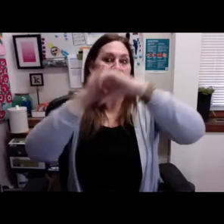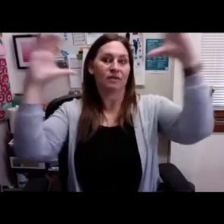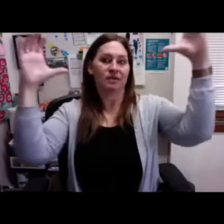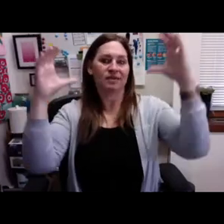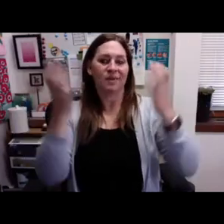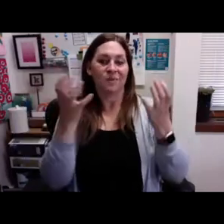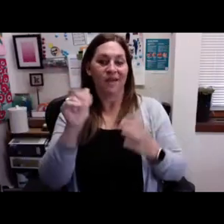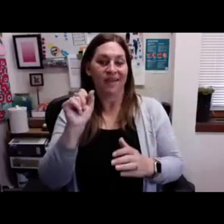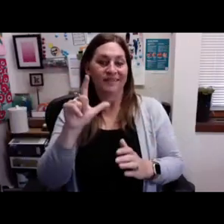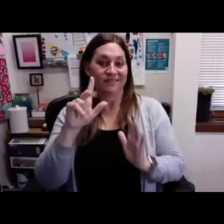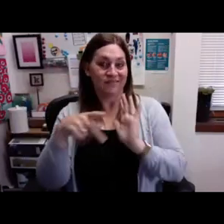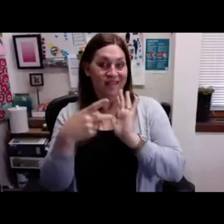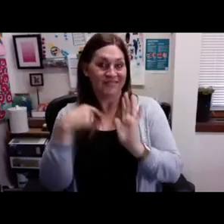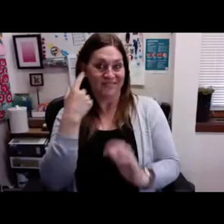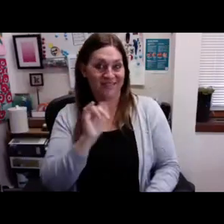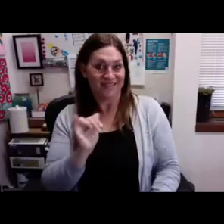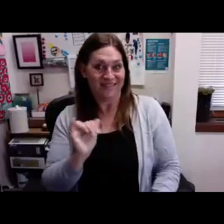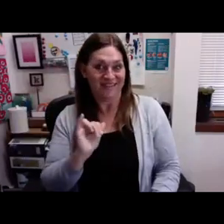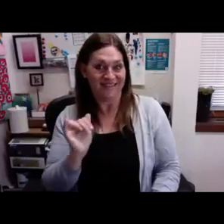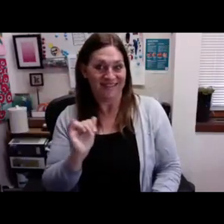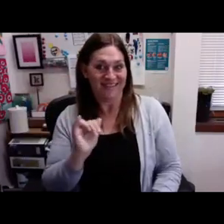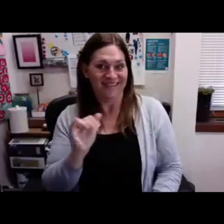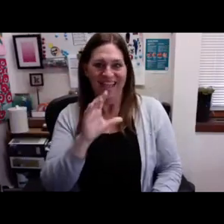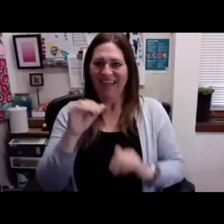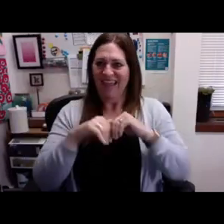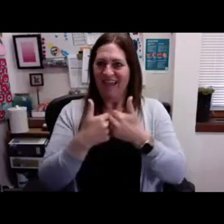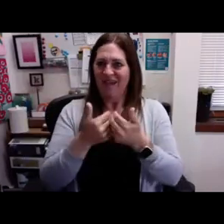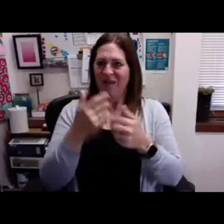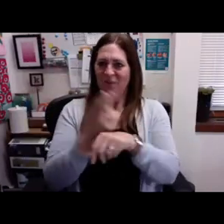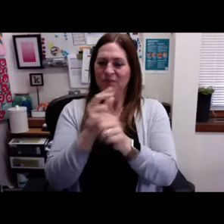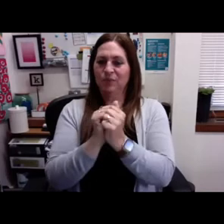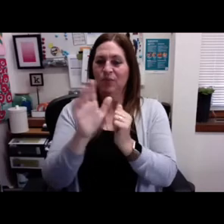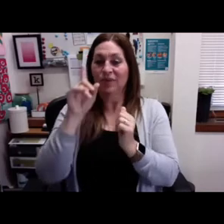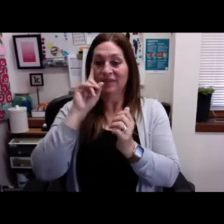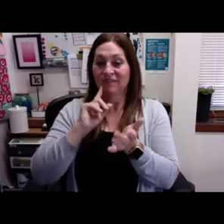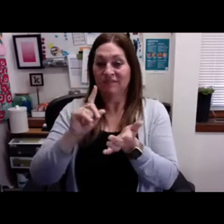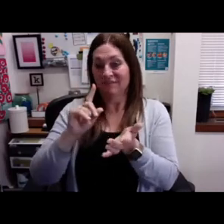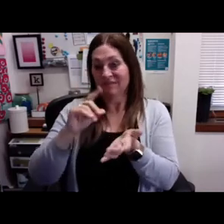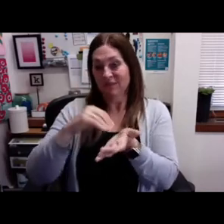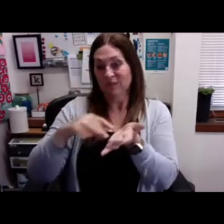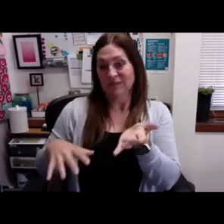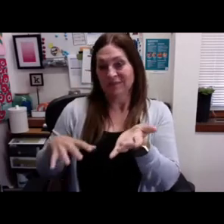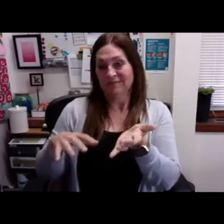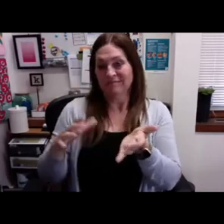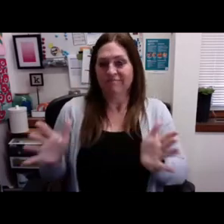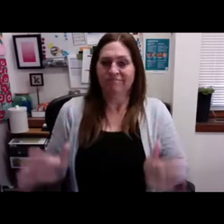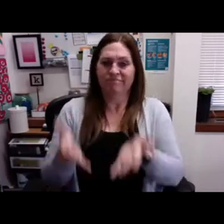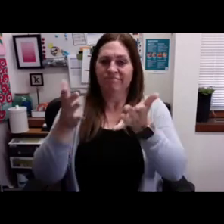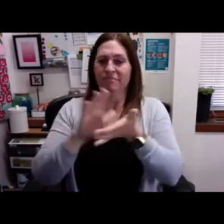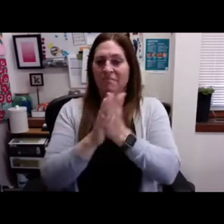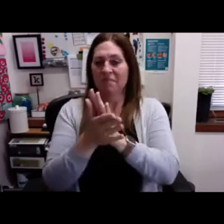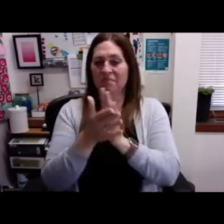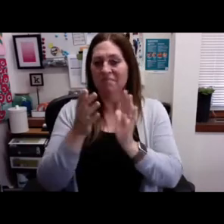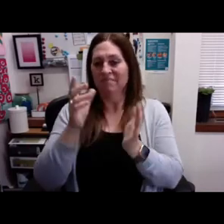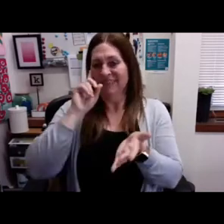ASL videos that will hopefully give you a better picture of what ASL phonology looks like and how to use that with your deaf